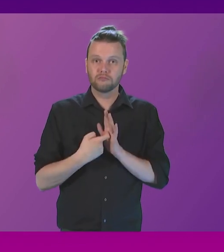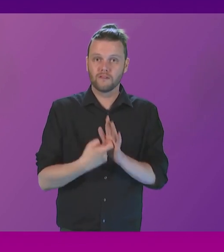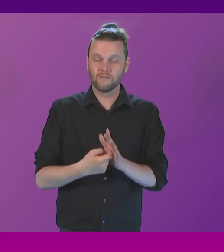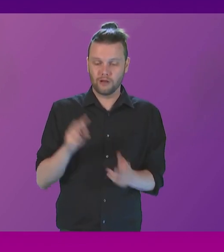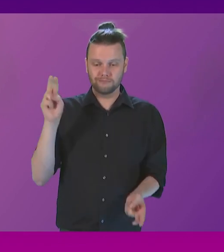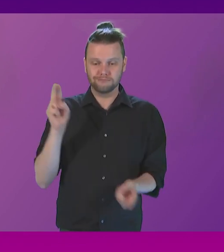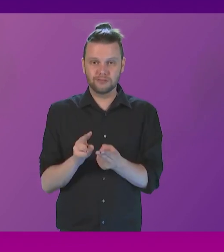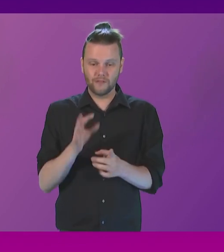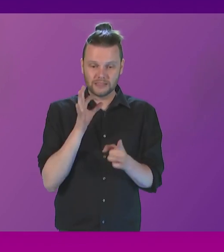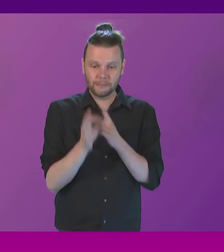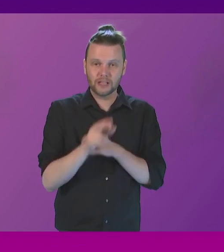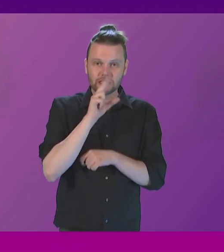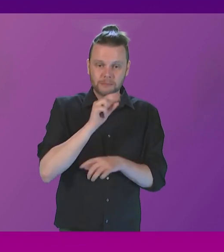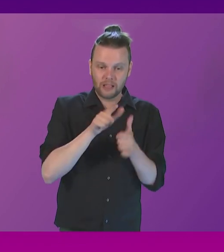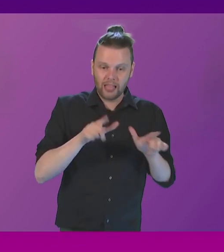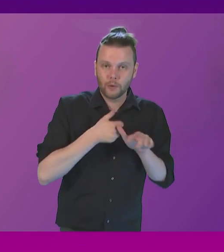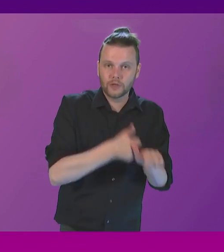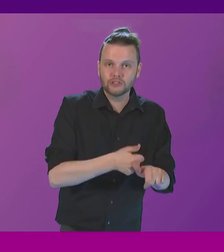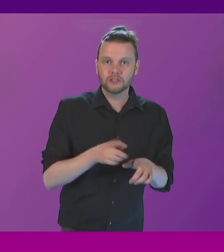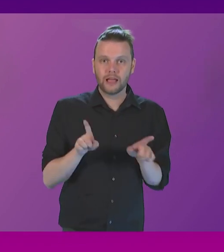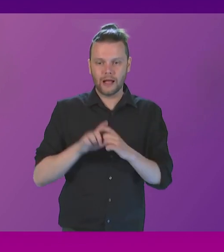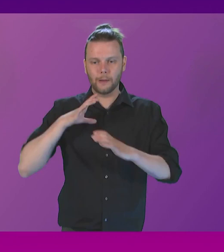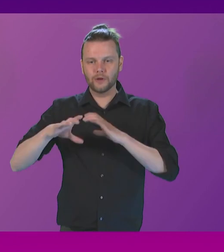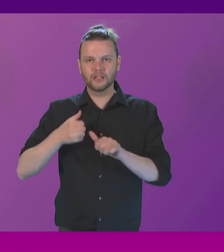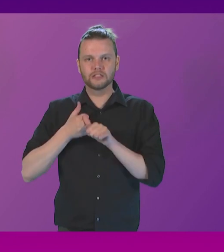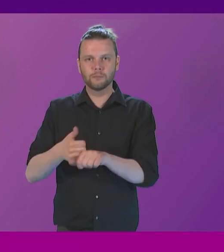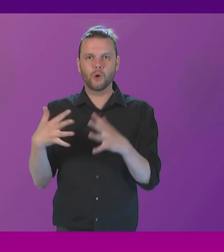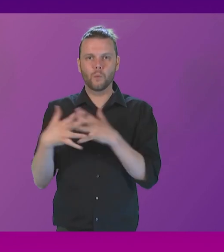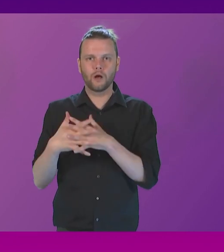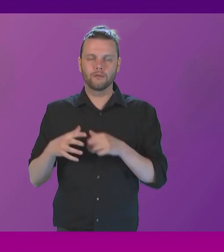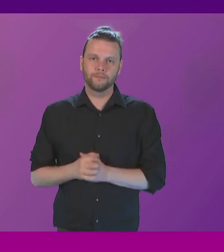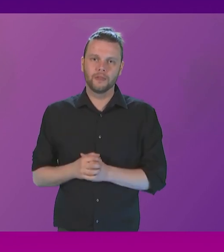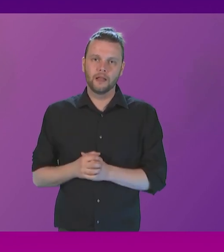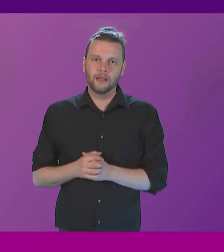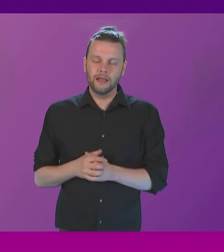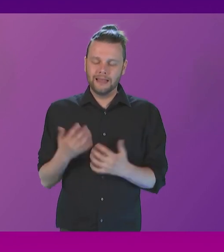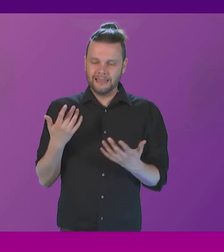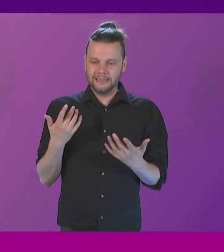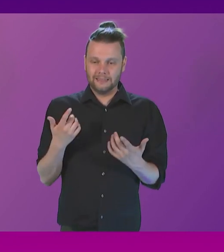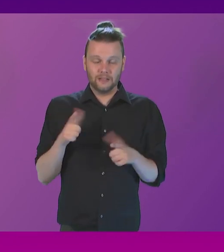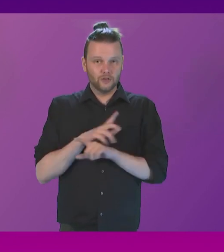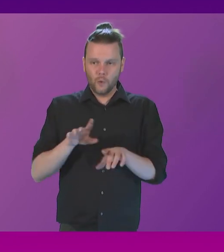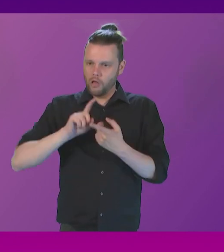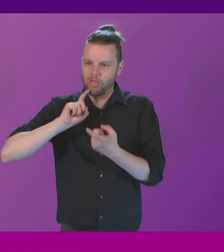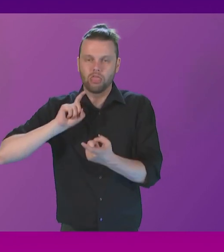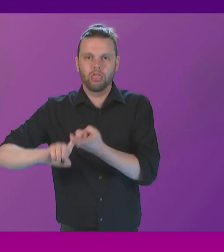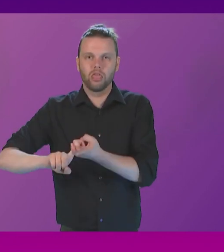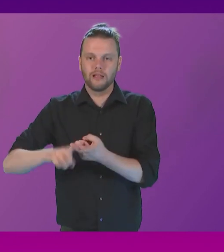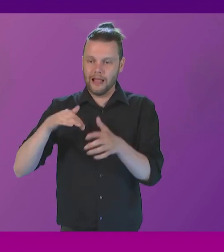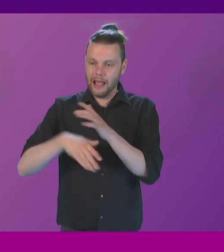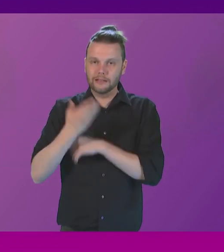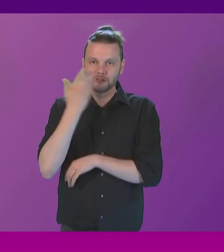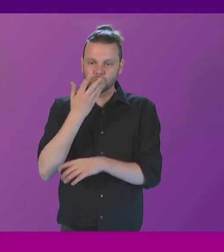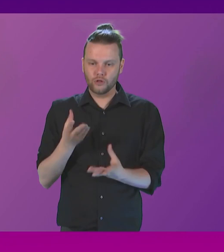specialist speech and language therapists and communication support workers. There is currently no dedicated in school